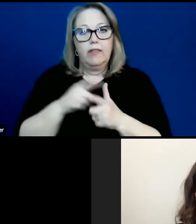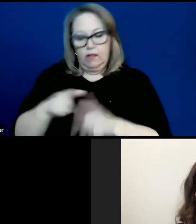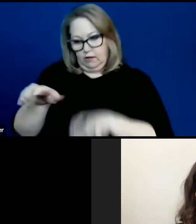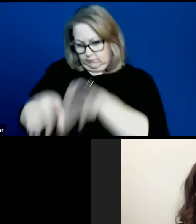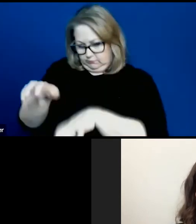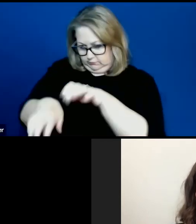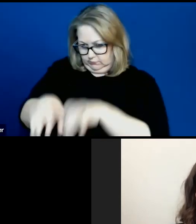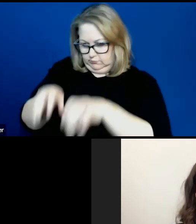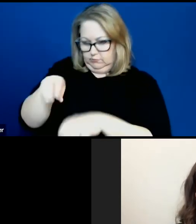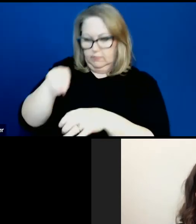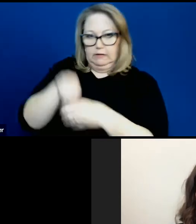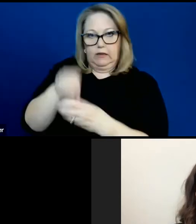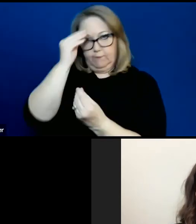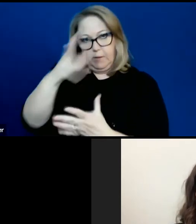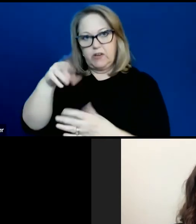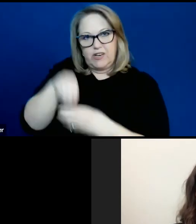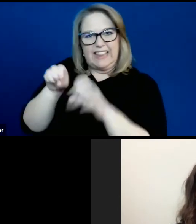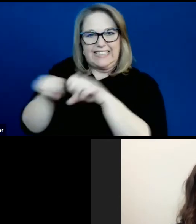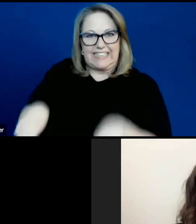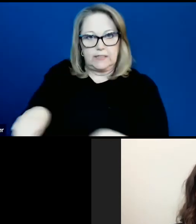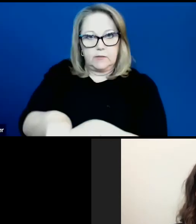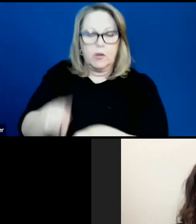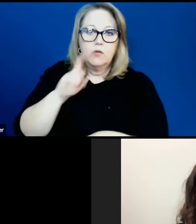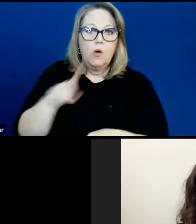vaccinating than we're data inputting at this time.